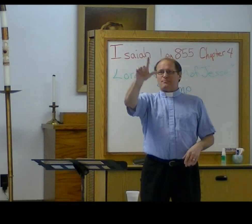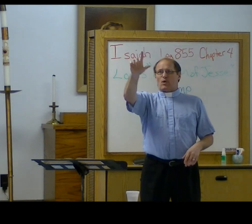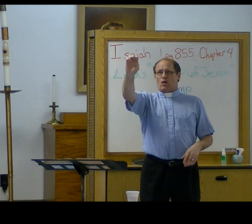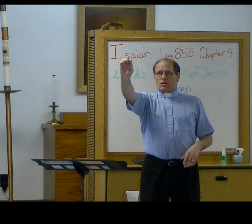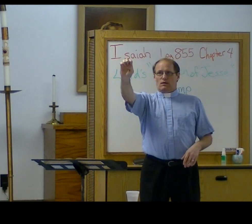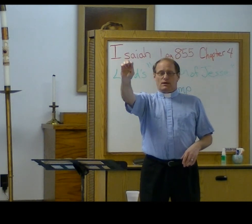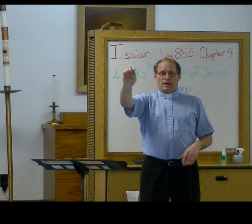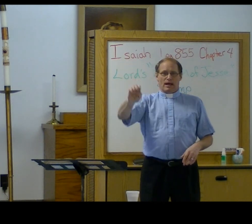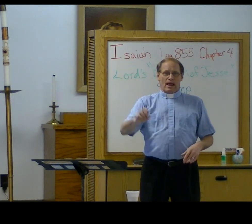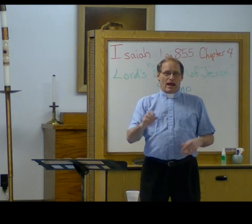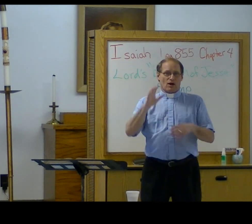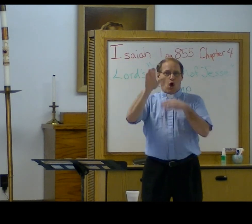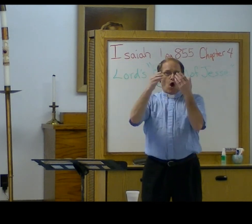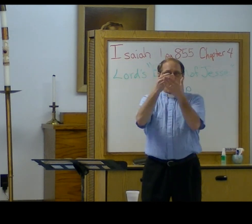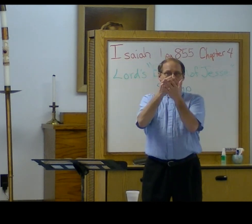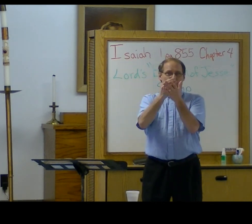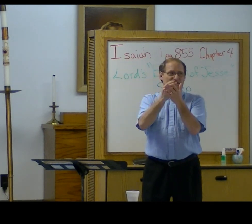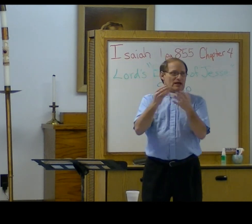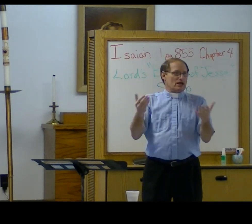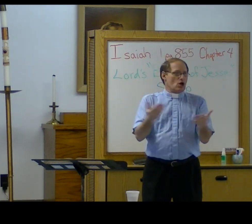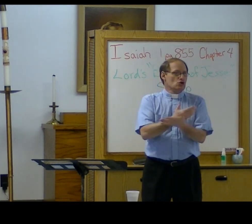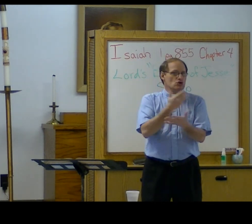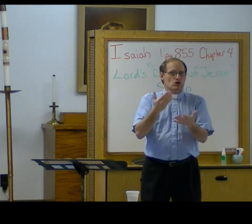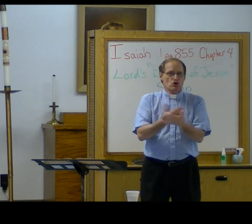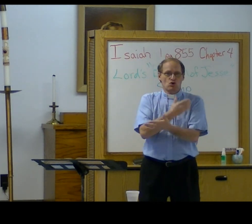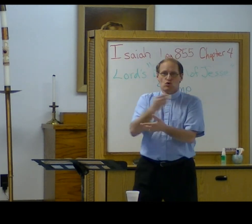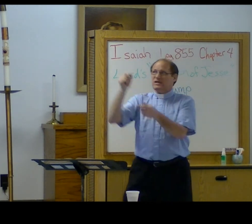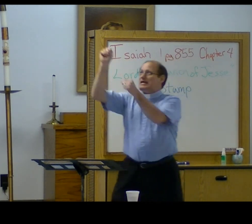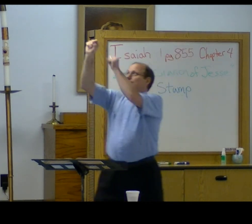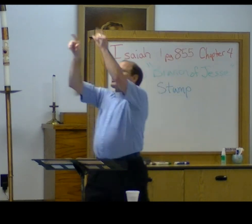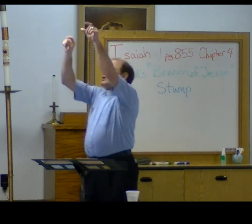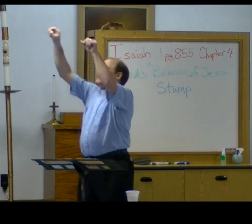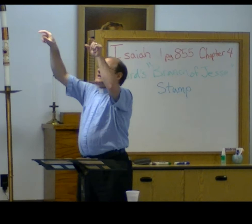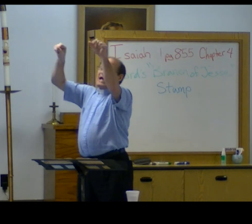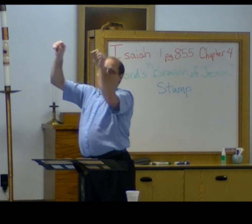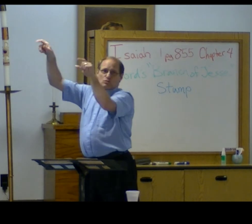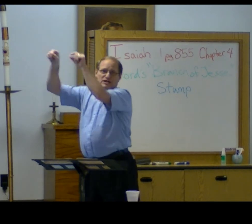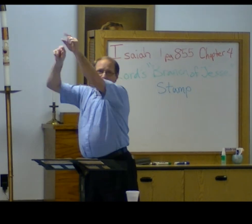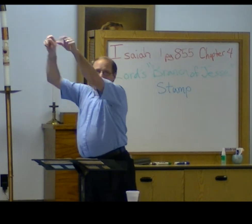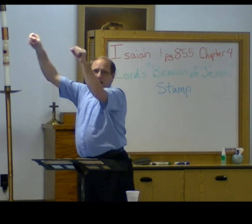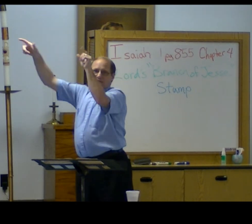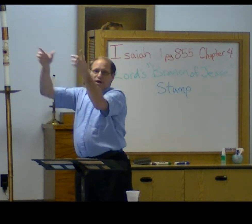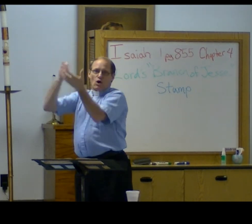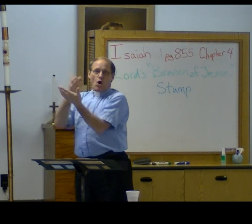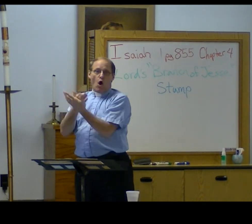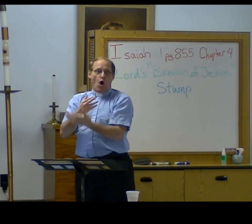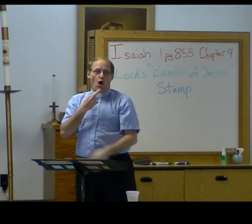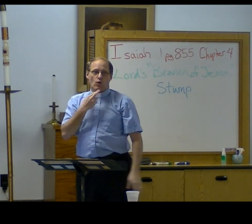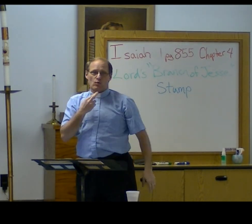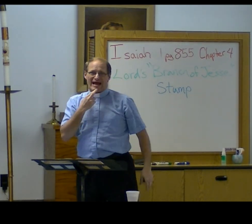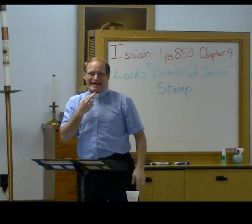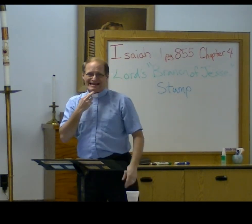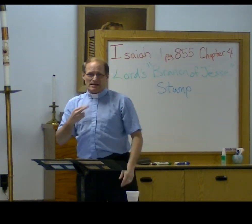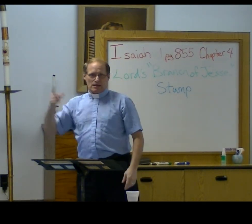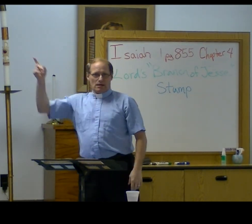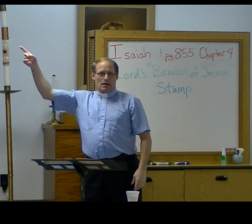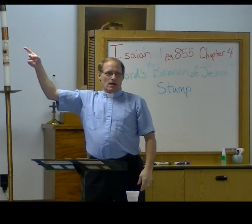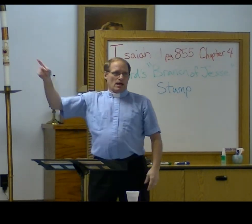maple. And all of the new leaves are coming out, and they are all red.